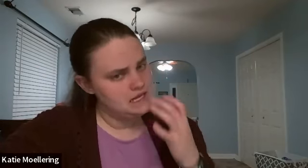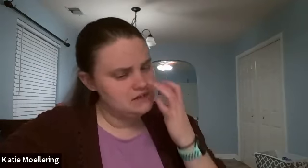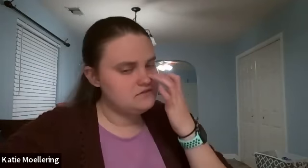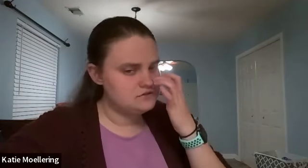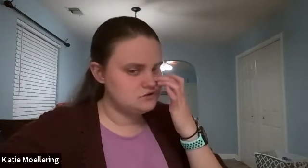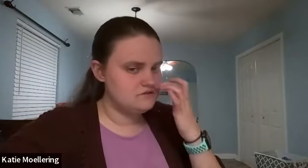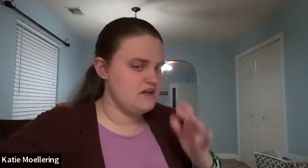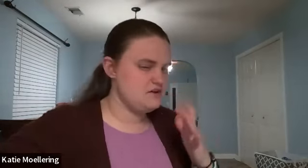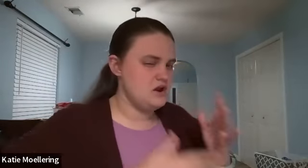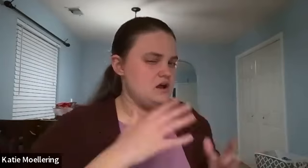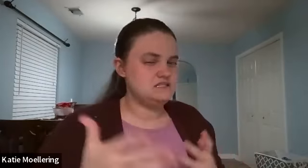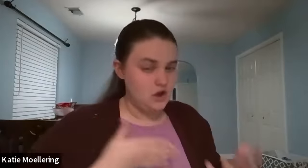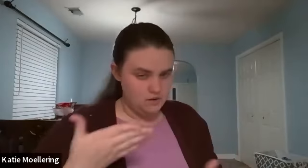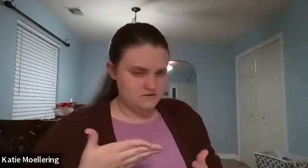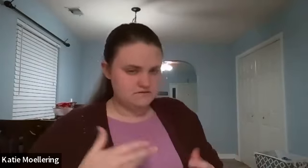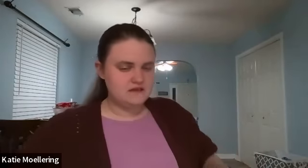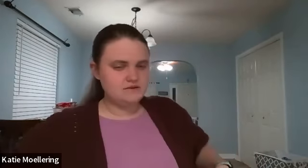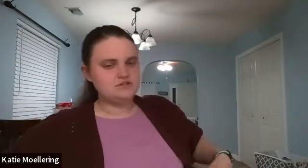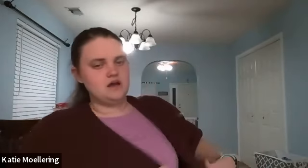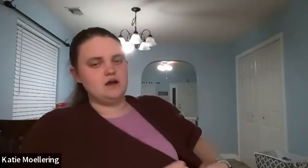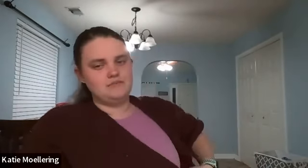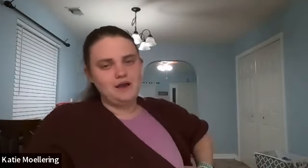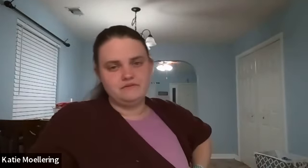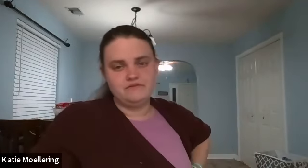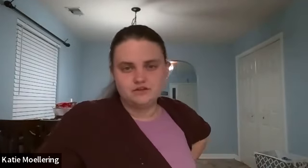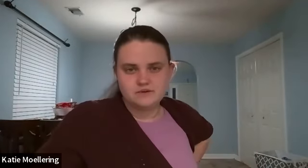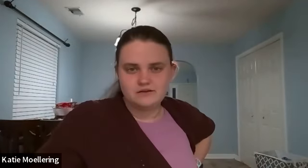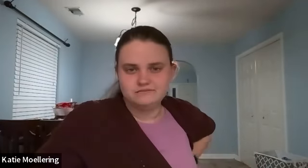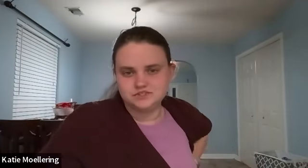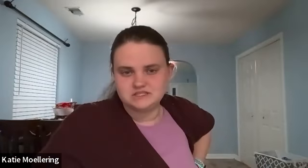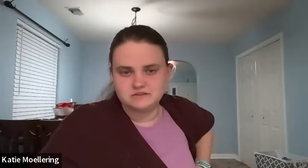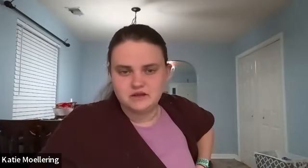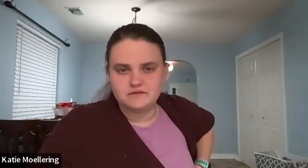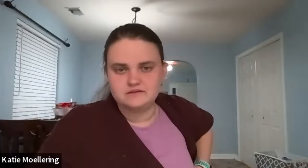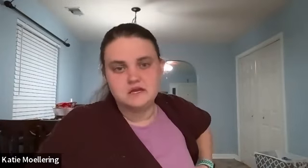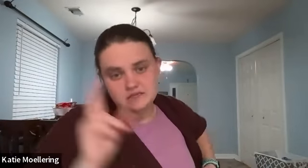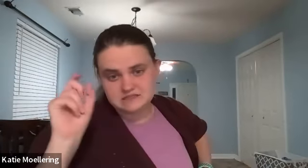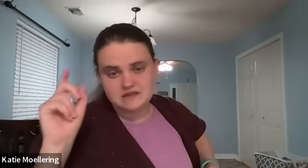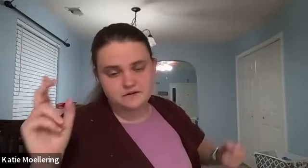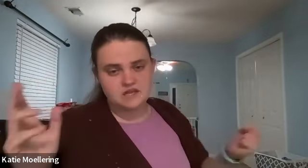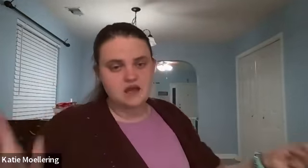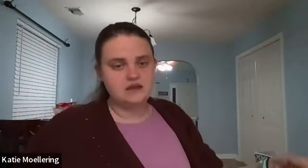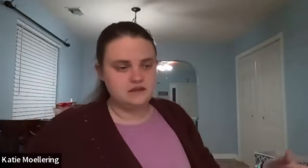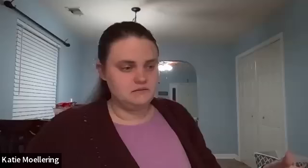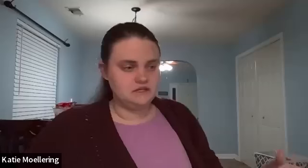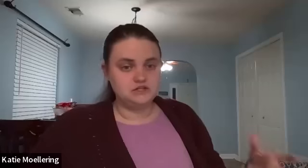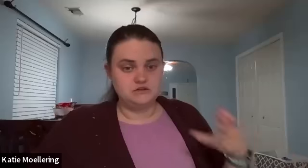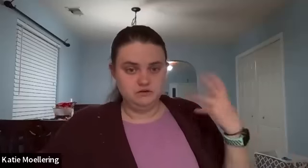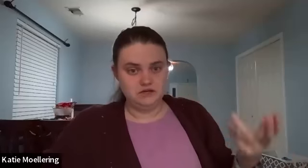Any of those sort of other not as common flavors, I would finger spell just to be on the safer side and making sure that you get